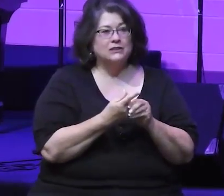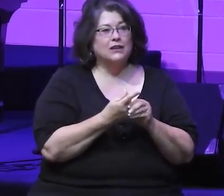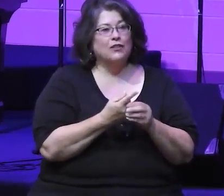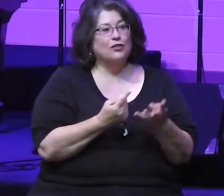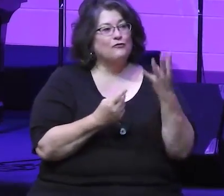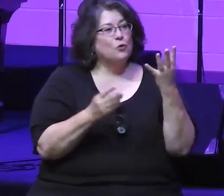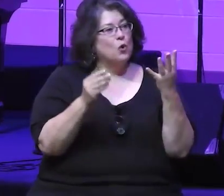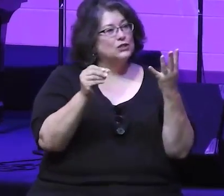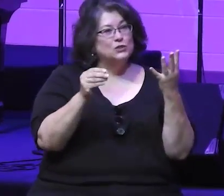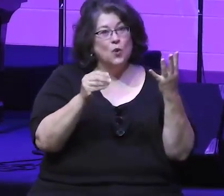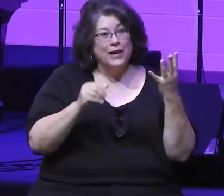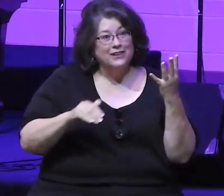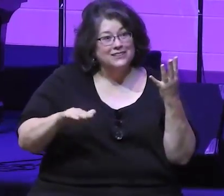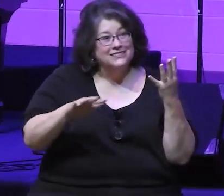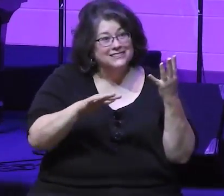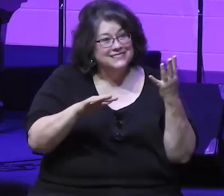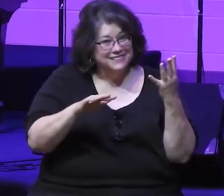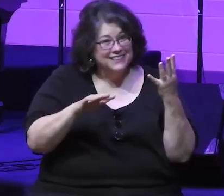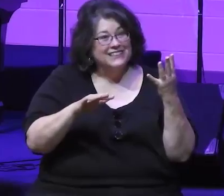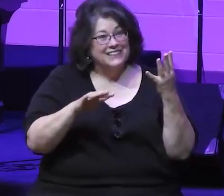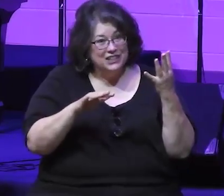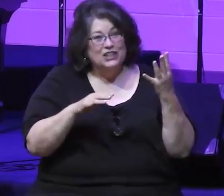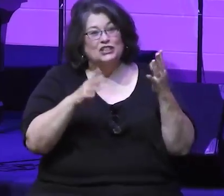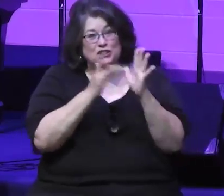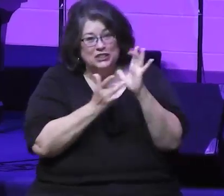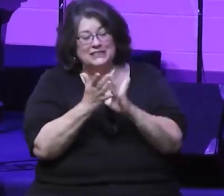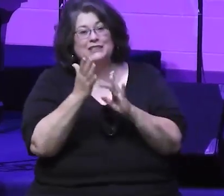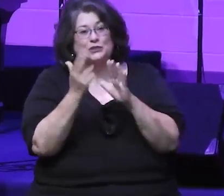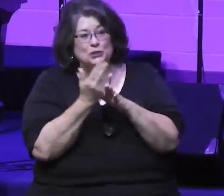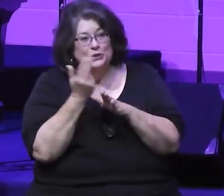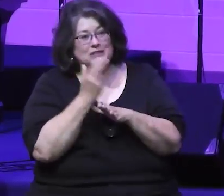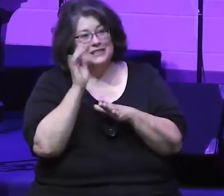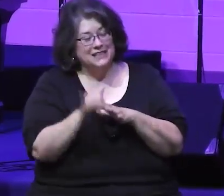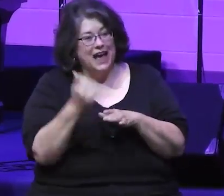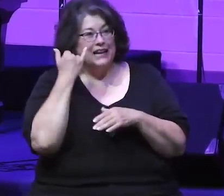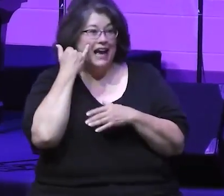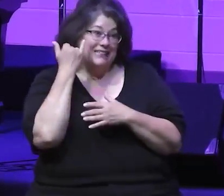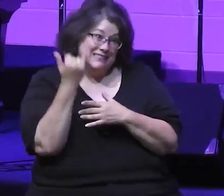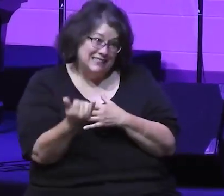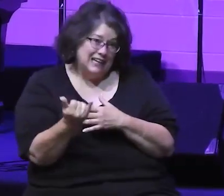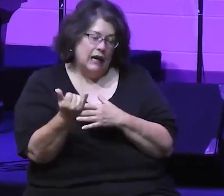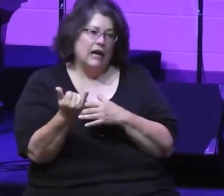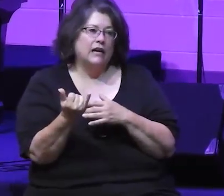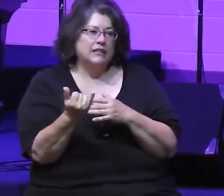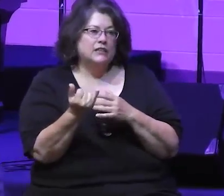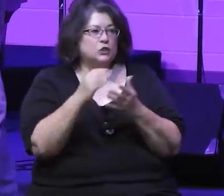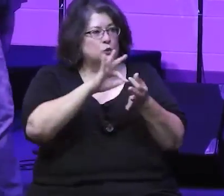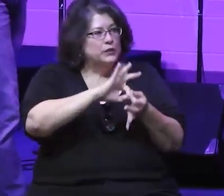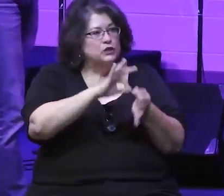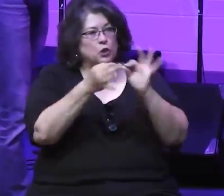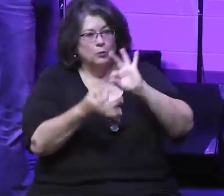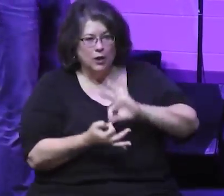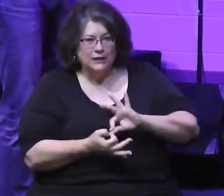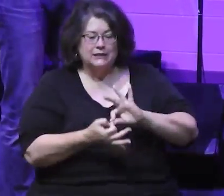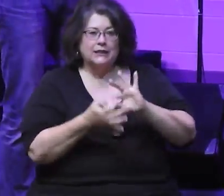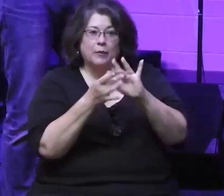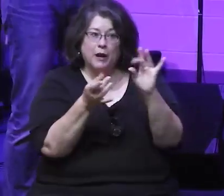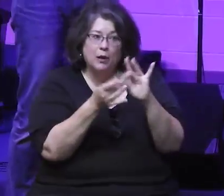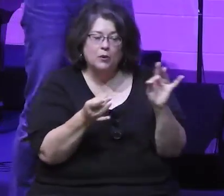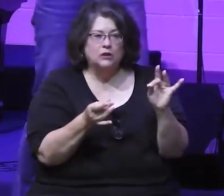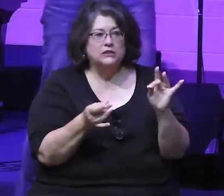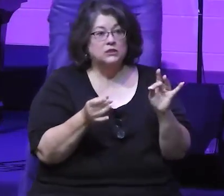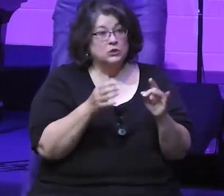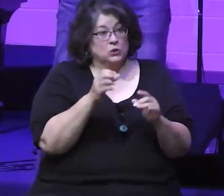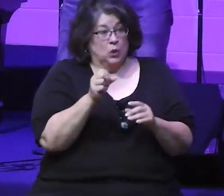uses this idea about interpreting the parables when he takes his disciples as a side conversation with them, right? So he says, the parable of the